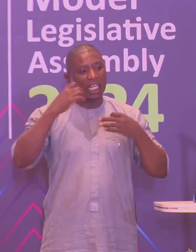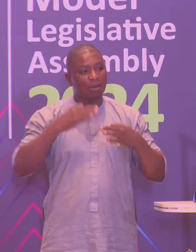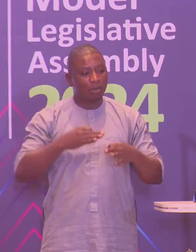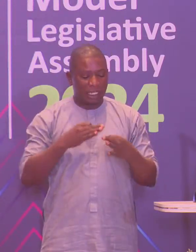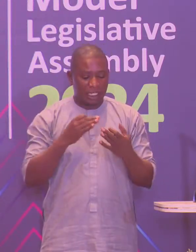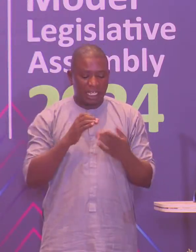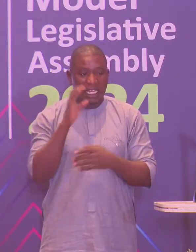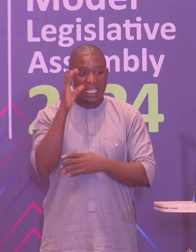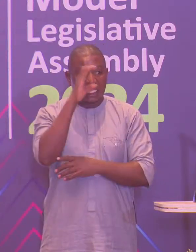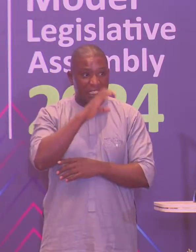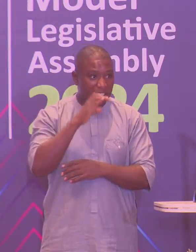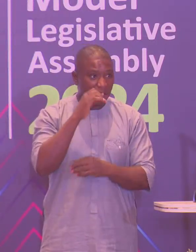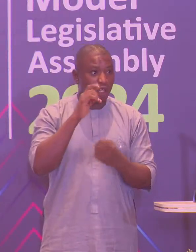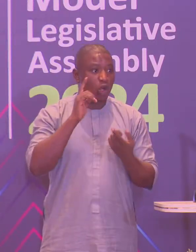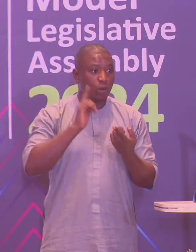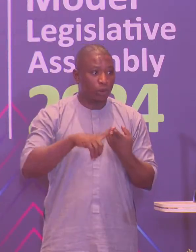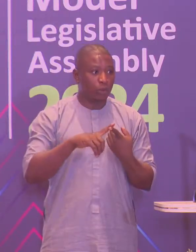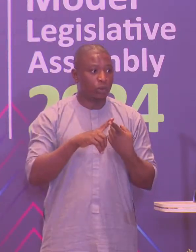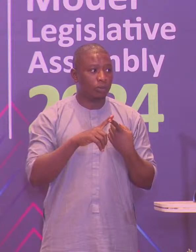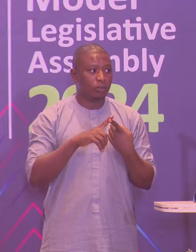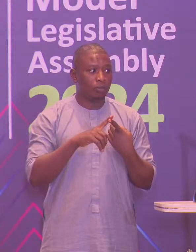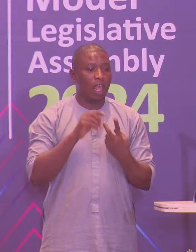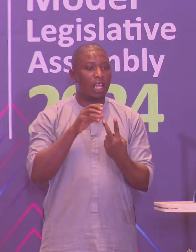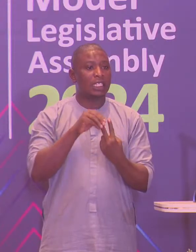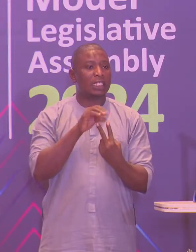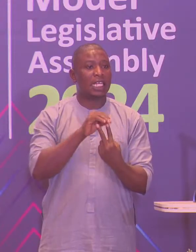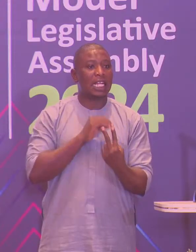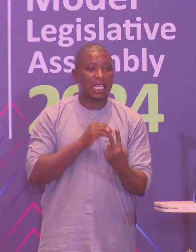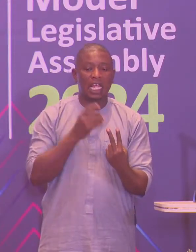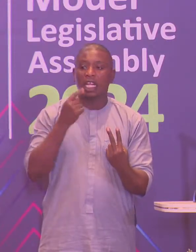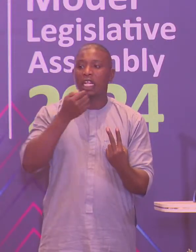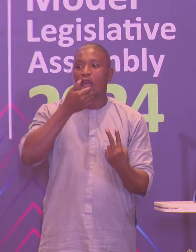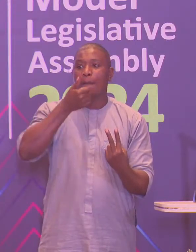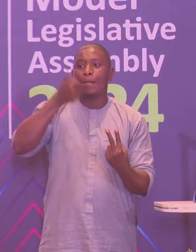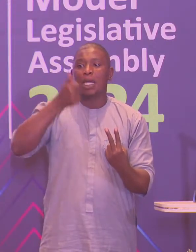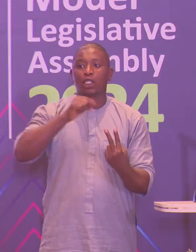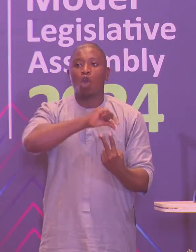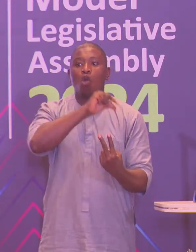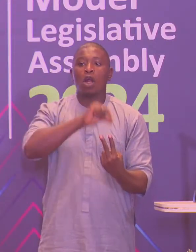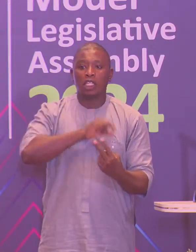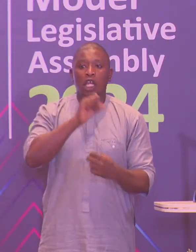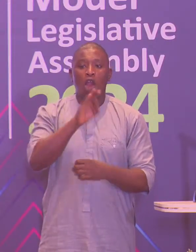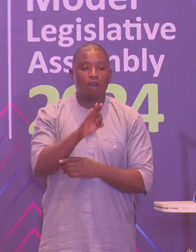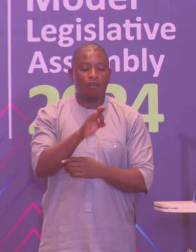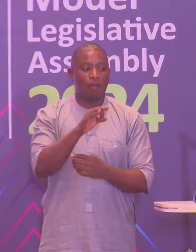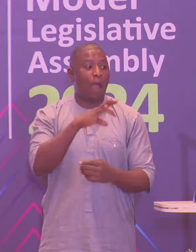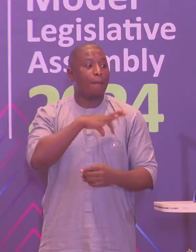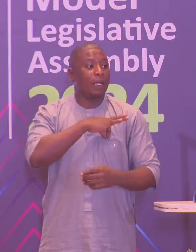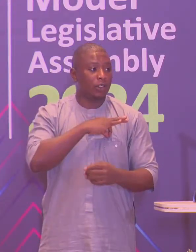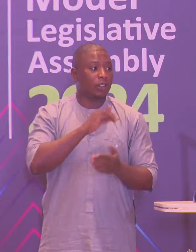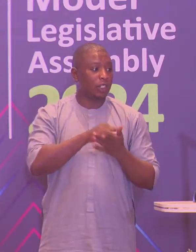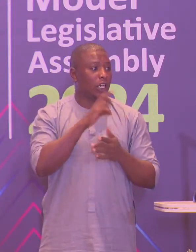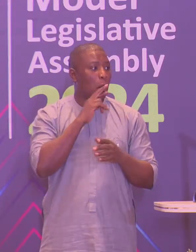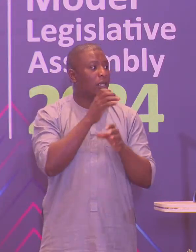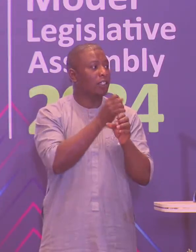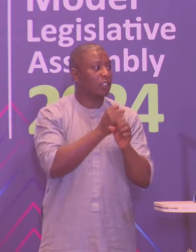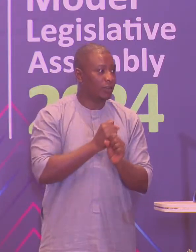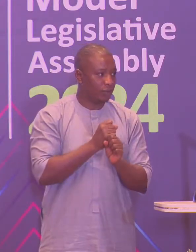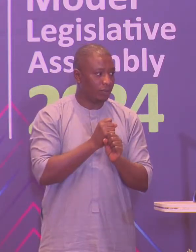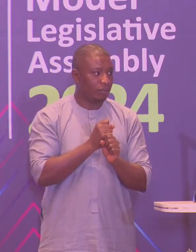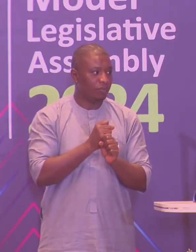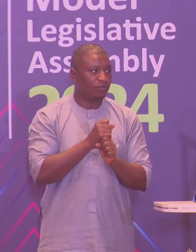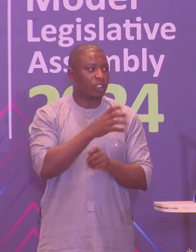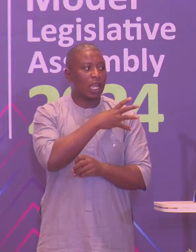seeks to select the best quality of application that are received and